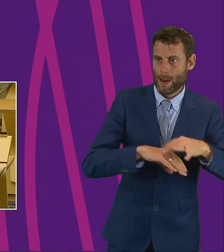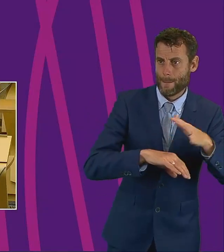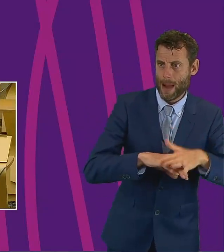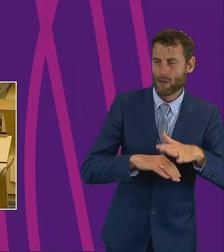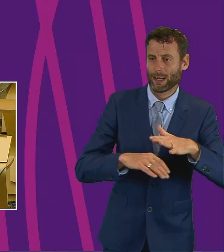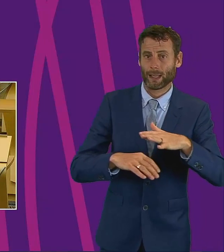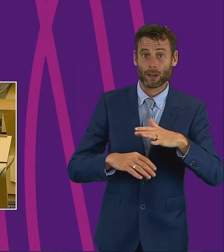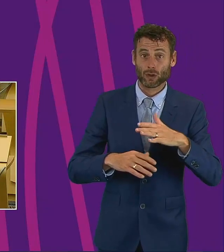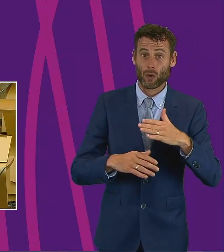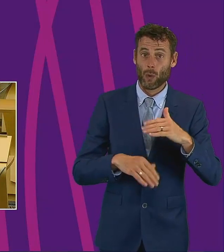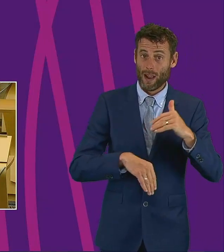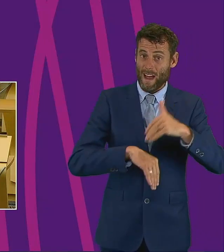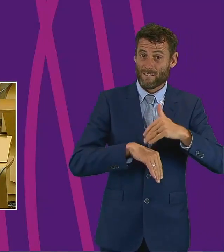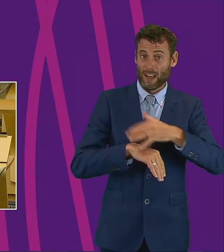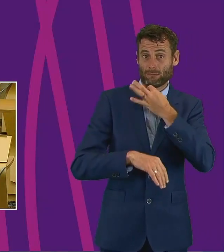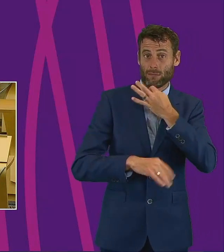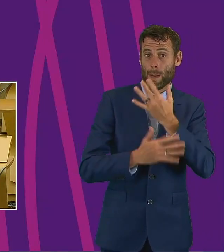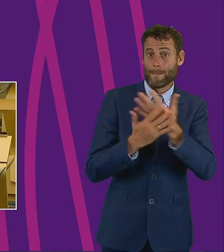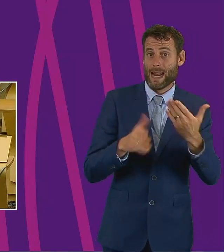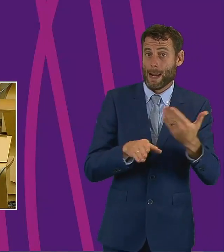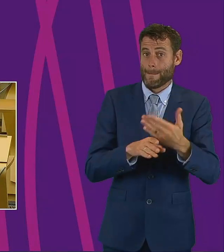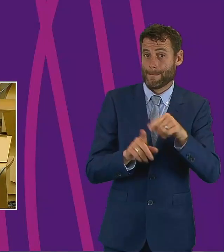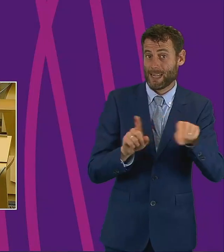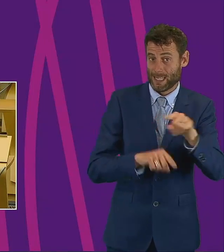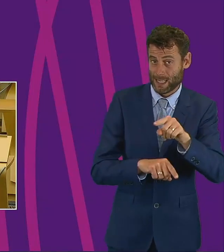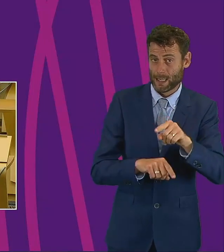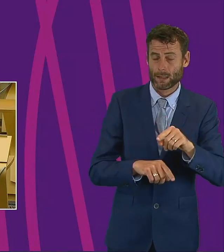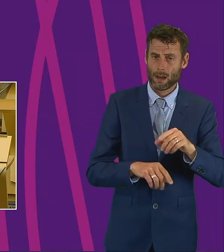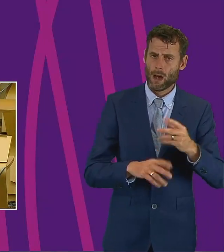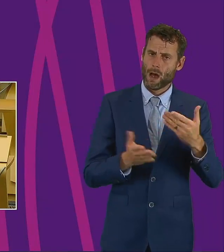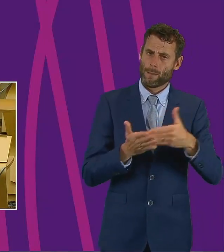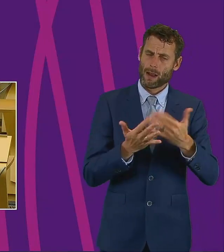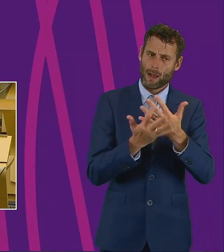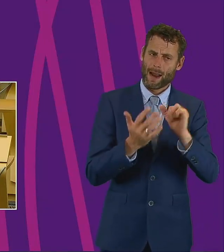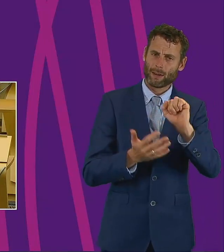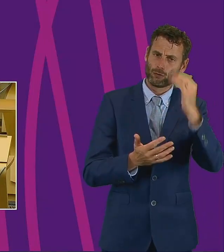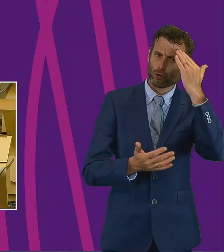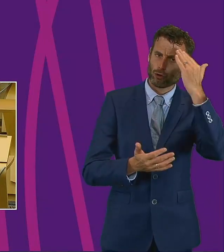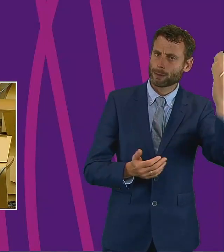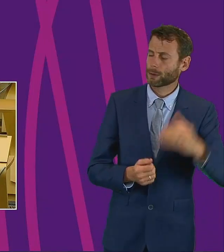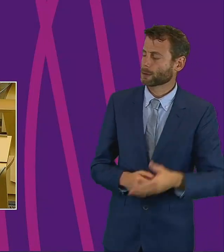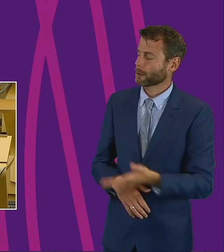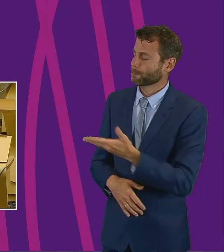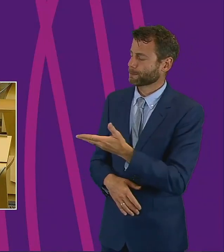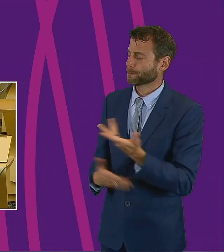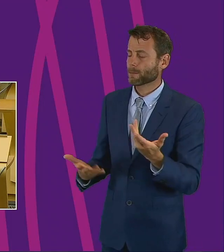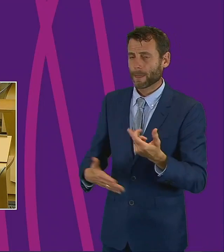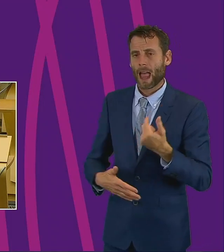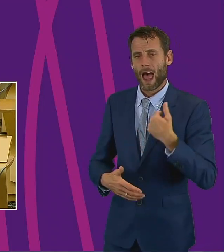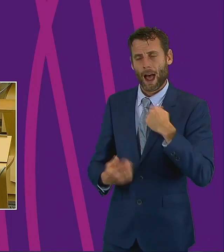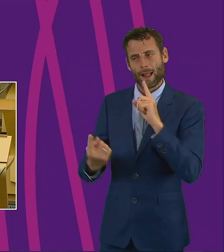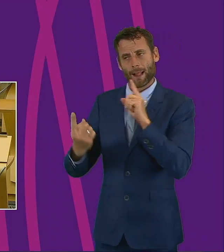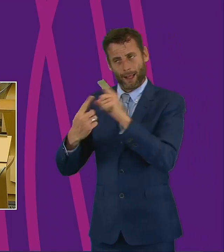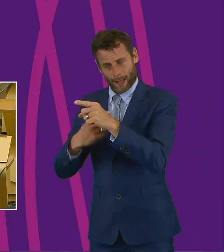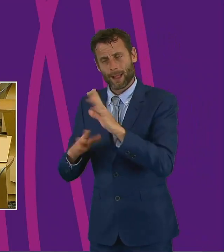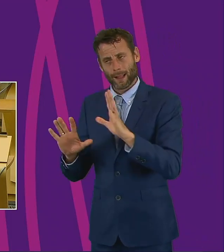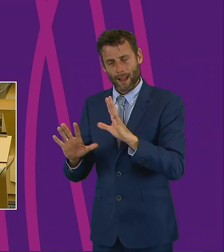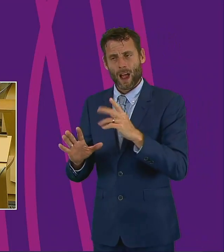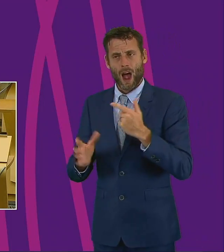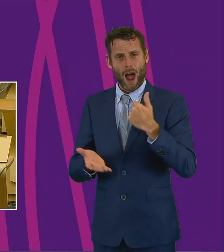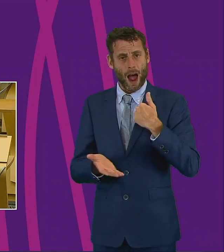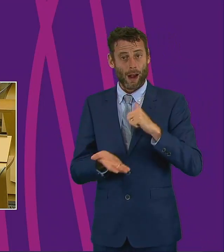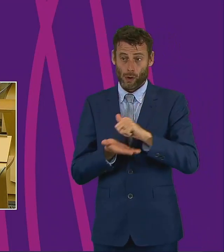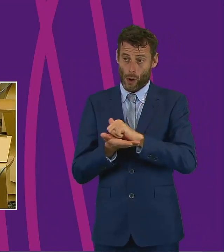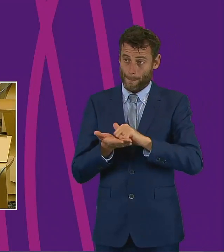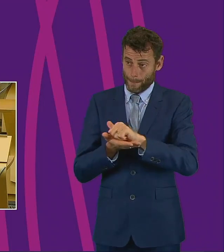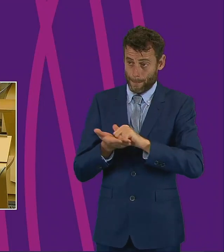I will apologise to the member that we are trying in the government to take really difficult decisions in the best way we can in order to keep people safe